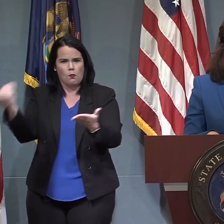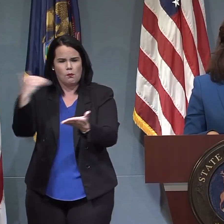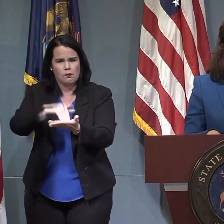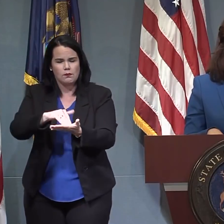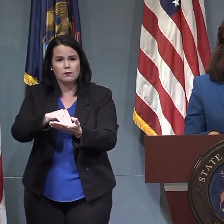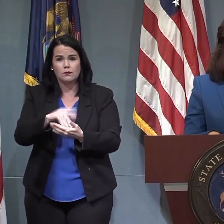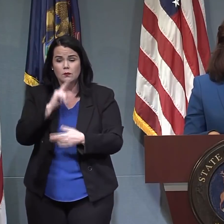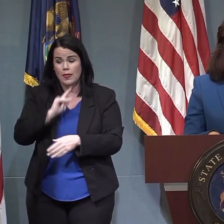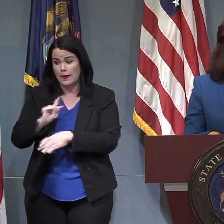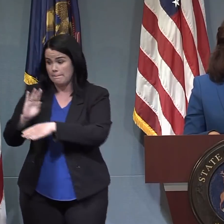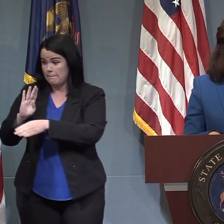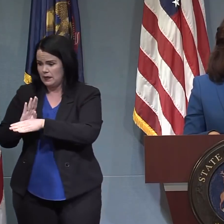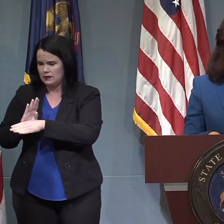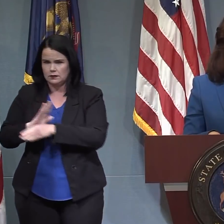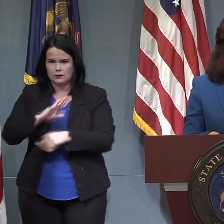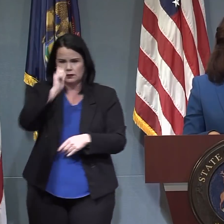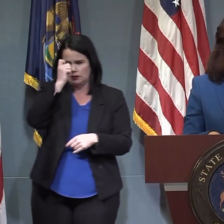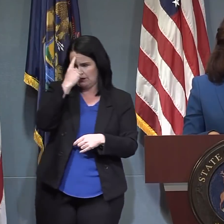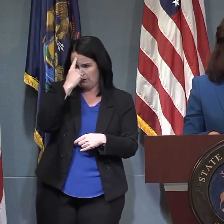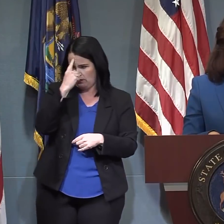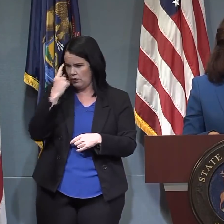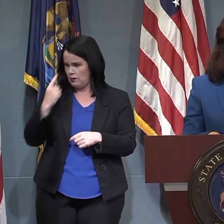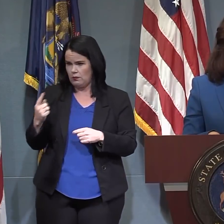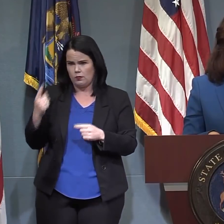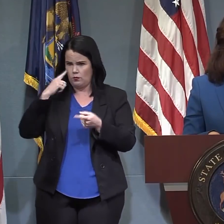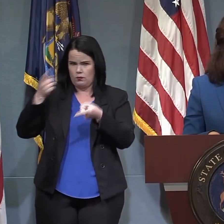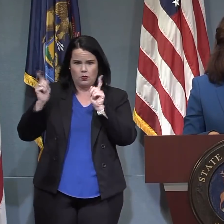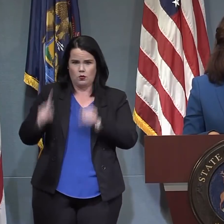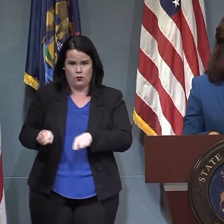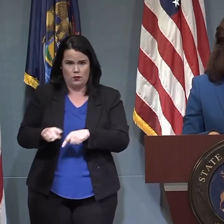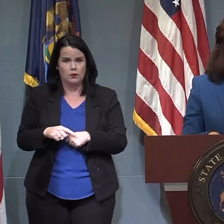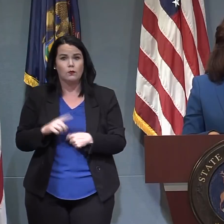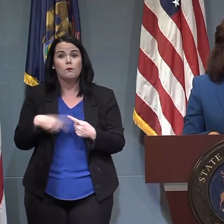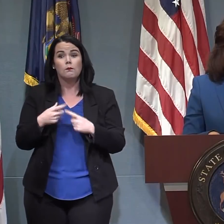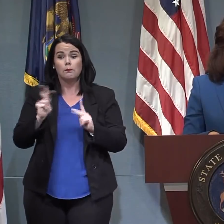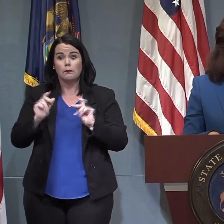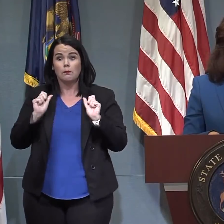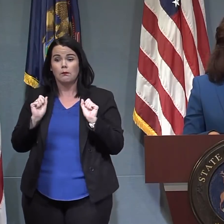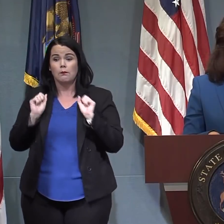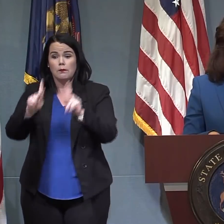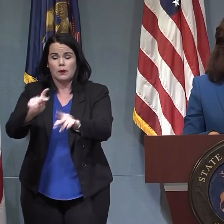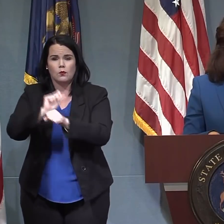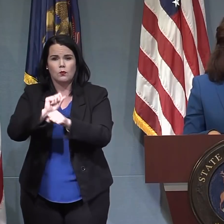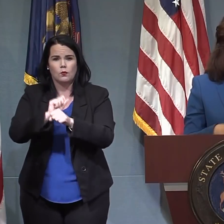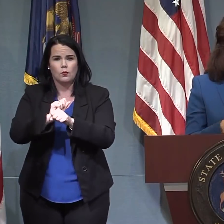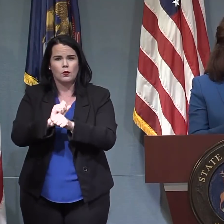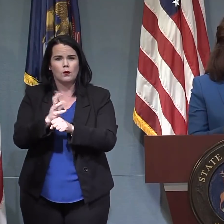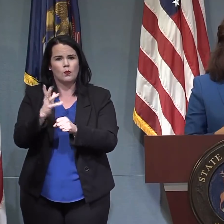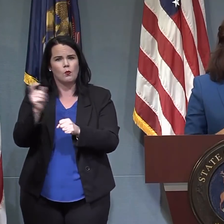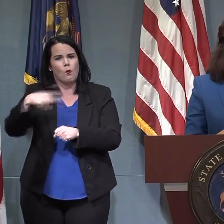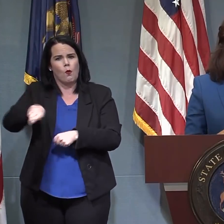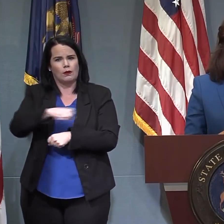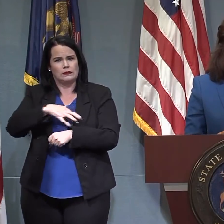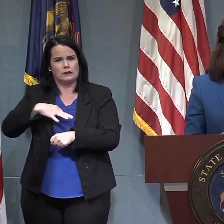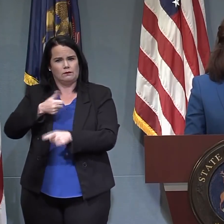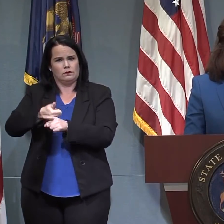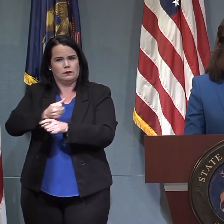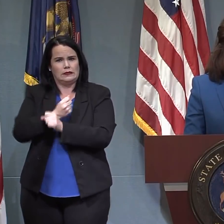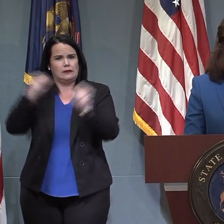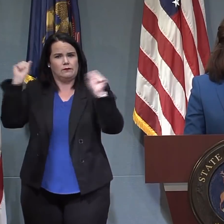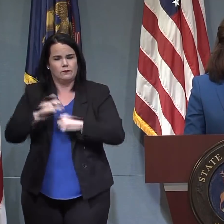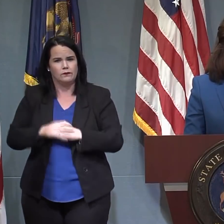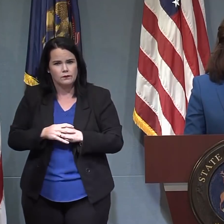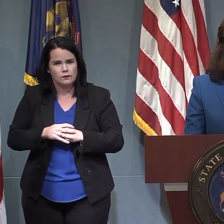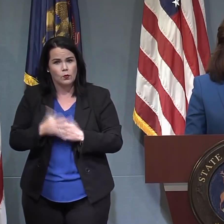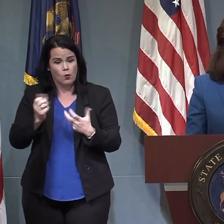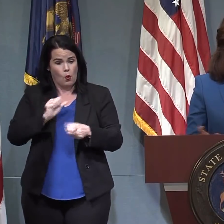in that we want, when people go back to work, to stay safe at work, that we want employees to have confidence they're going